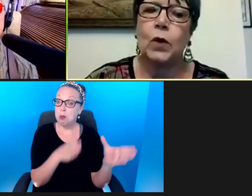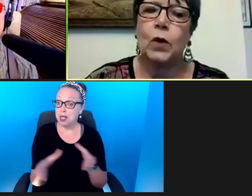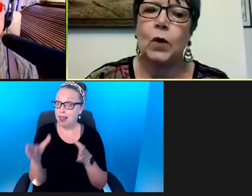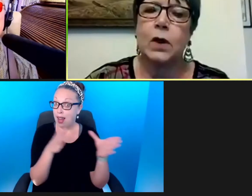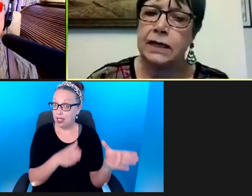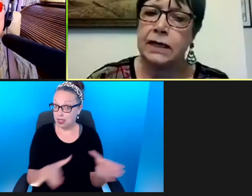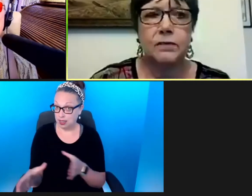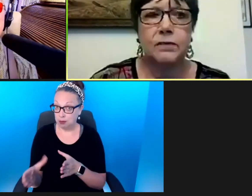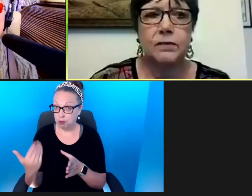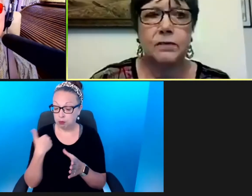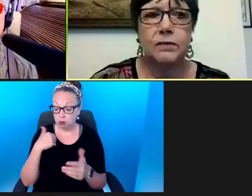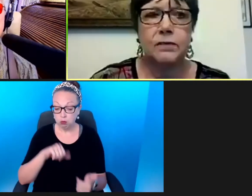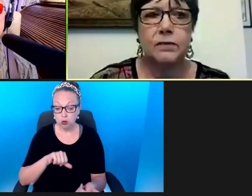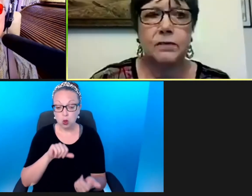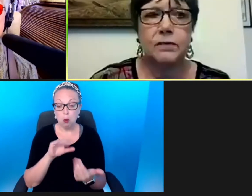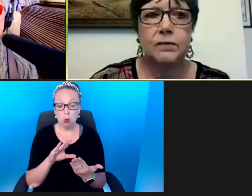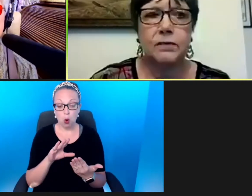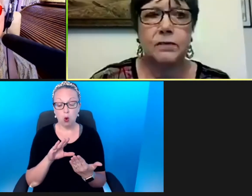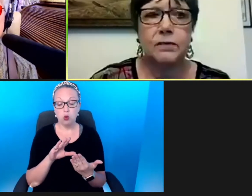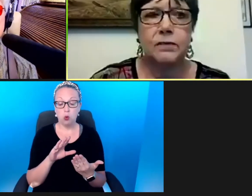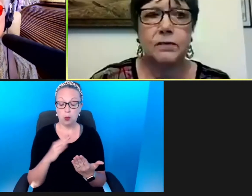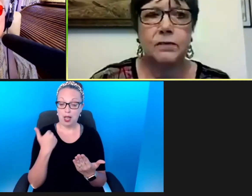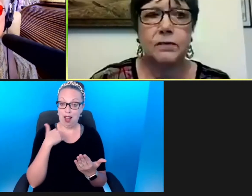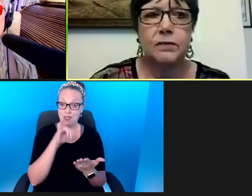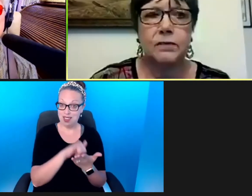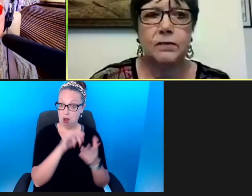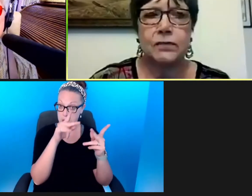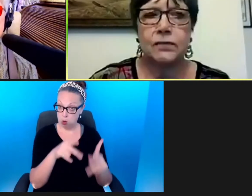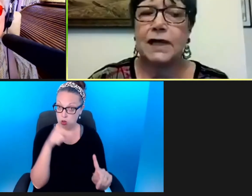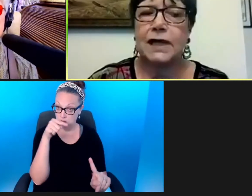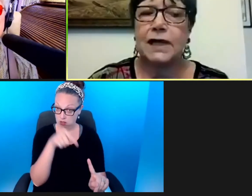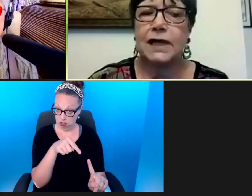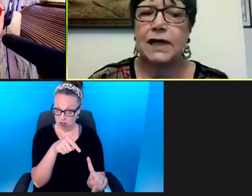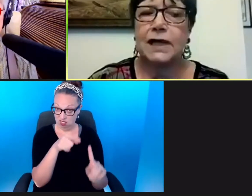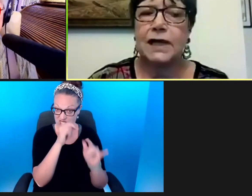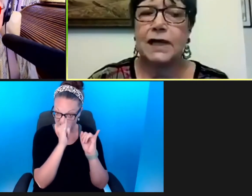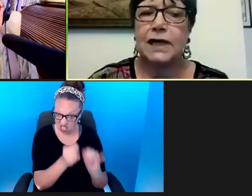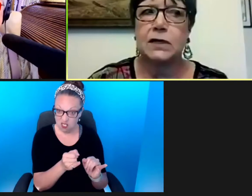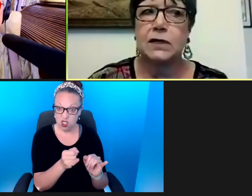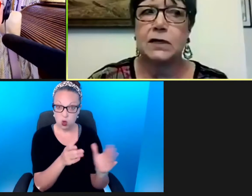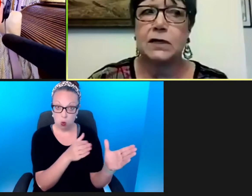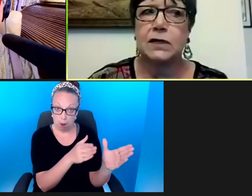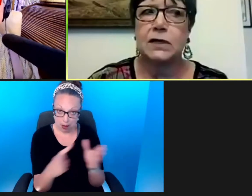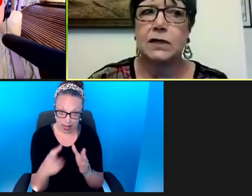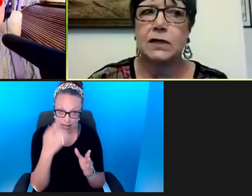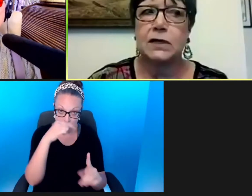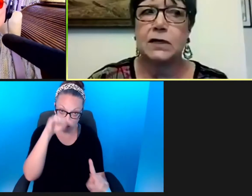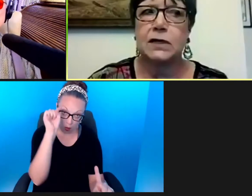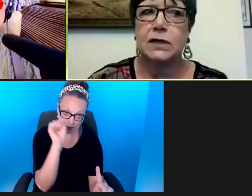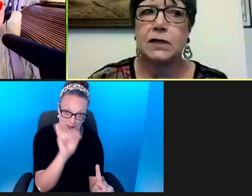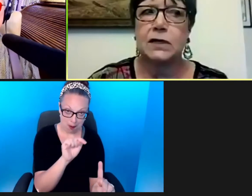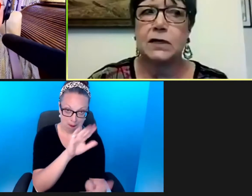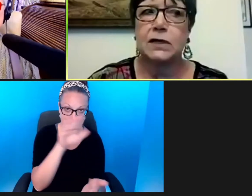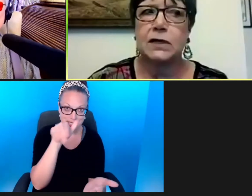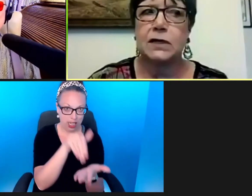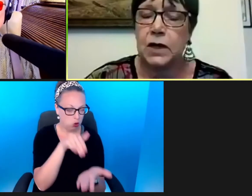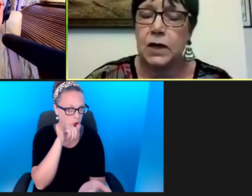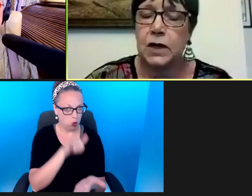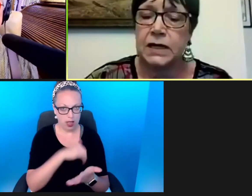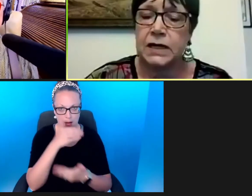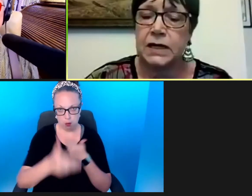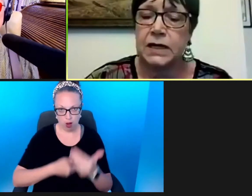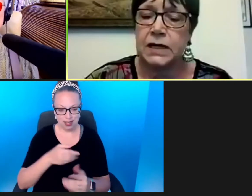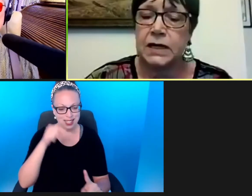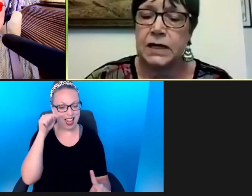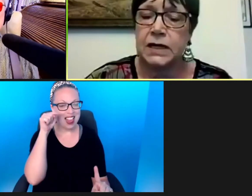who for whom the planning was done was central to that process, and they were the main decision